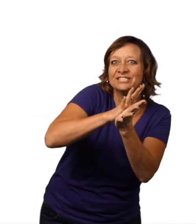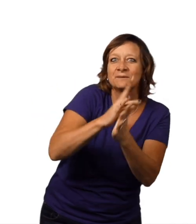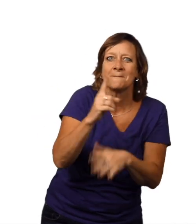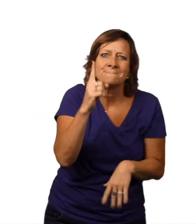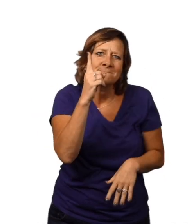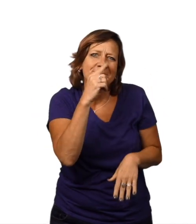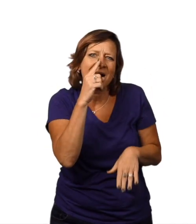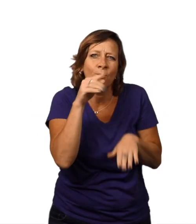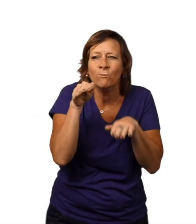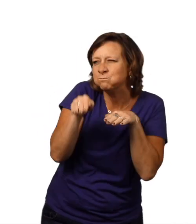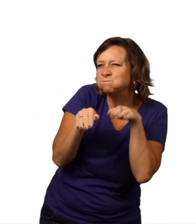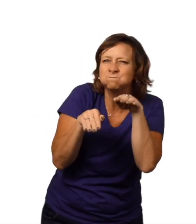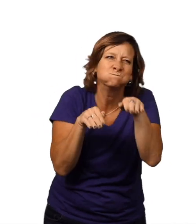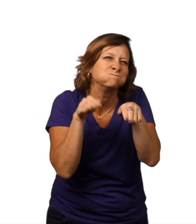cheese. Mouse, crawl, crawl.